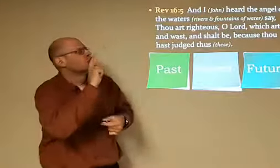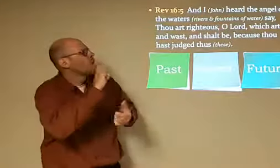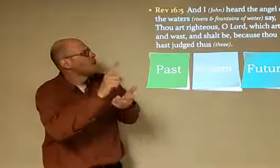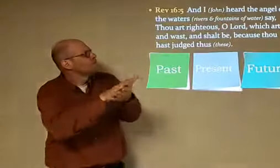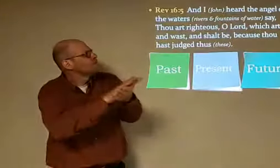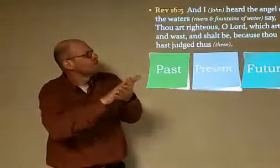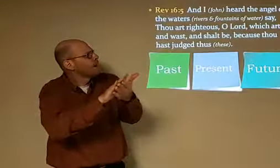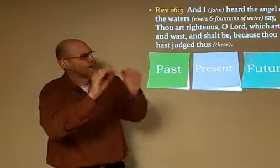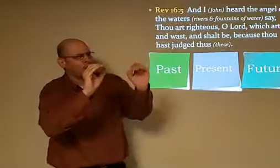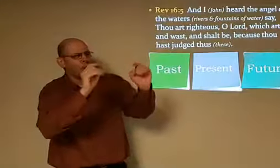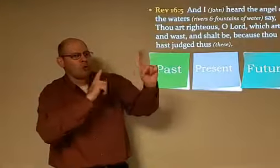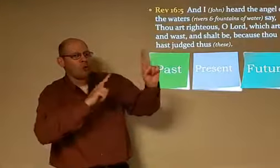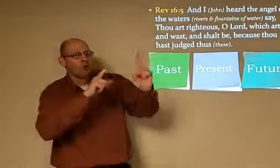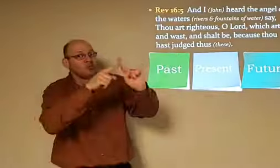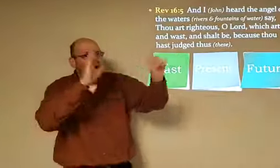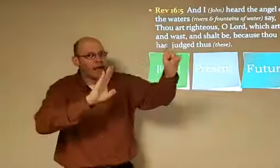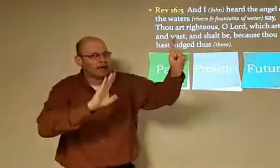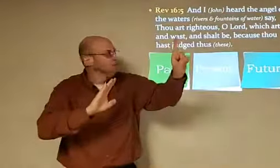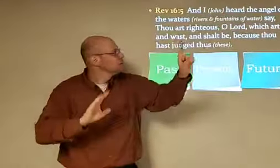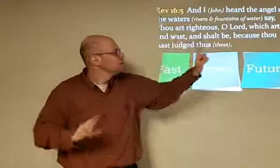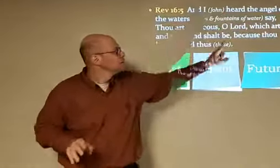Thou art righteous, O Lord,